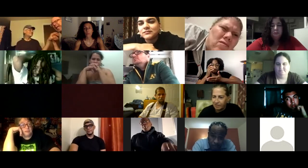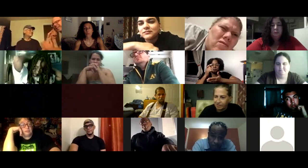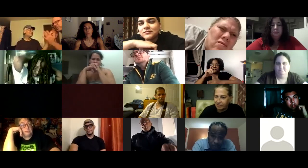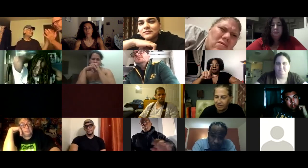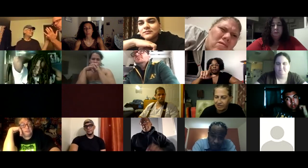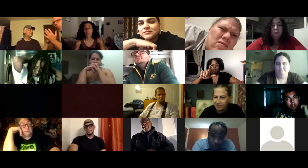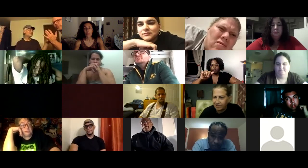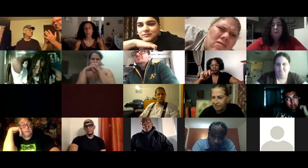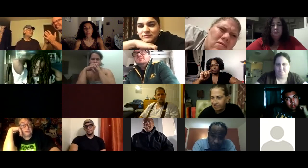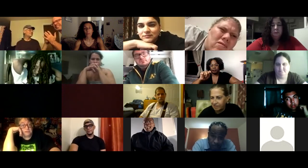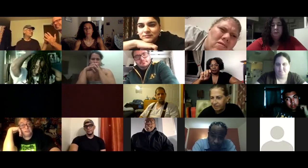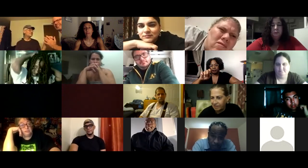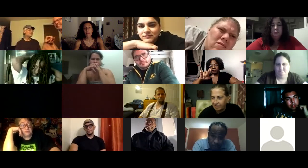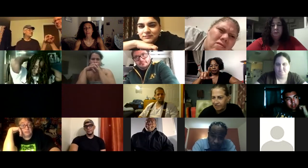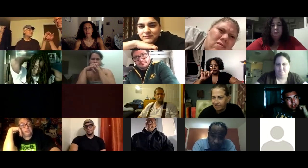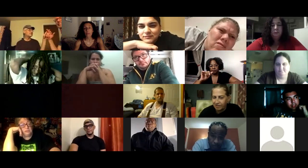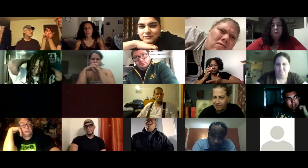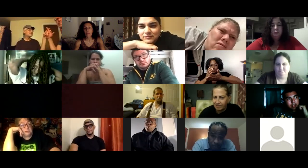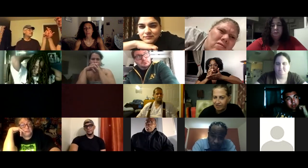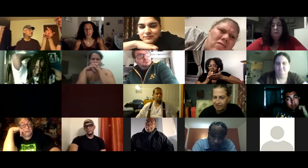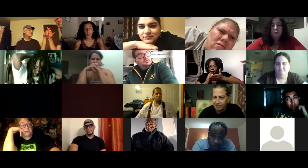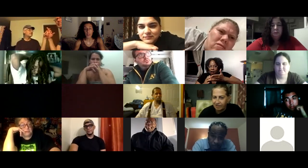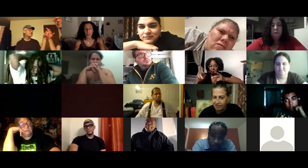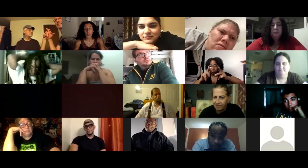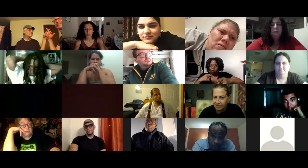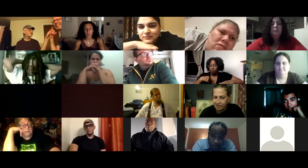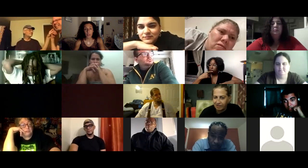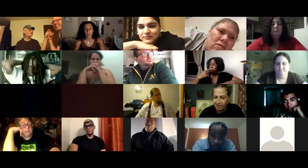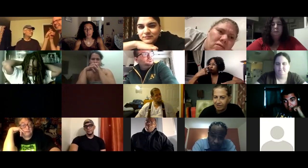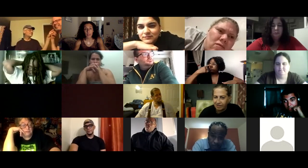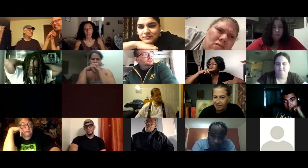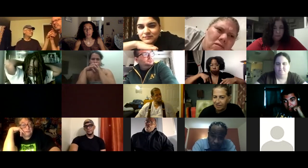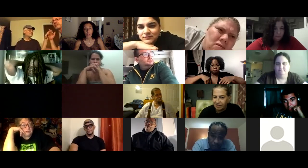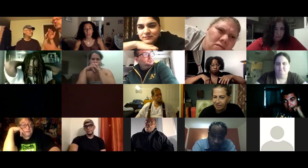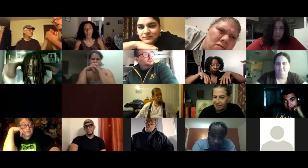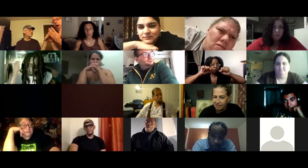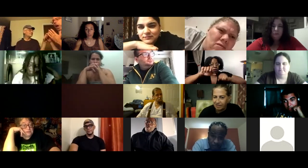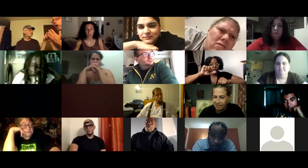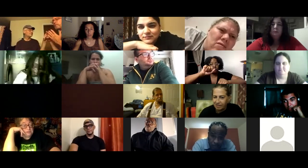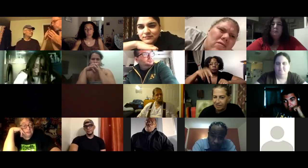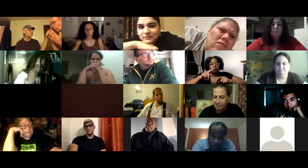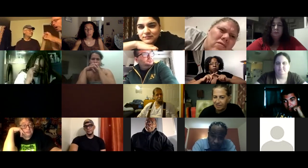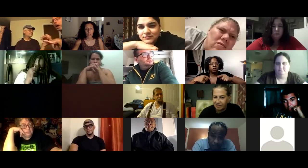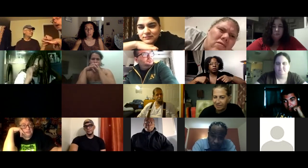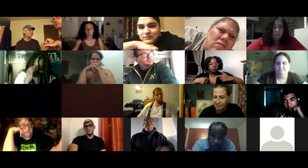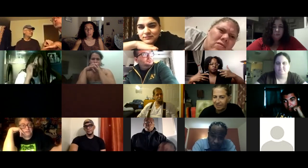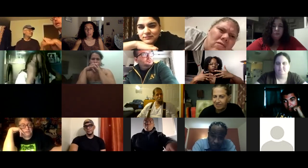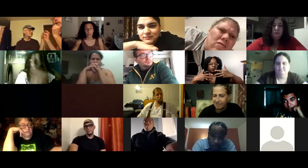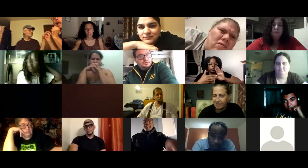be? I do recognize that lately there has been some people who don't mind becoming